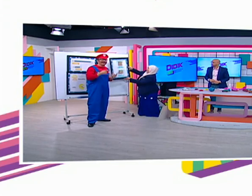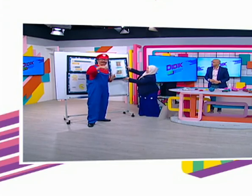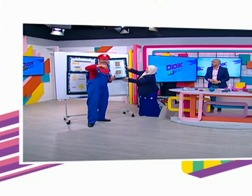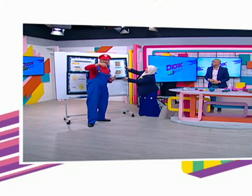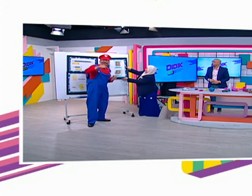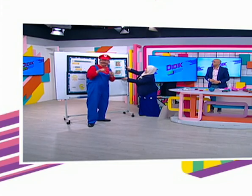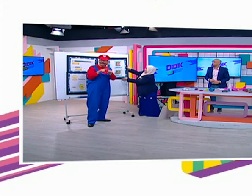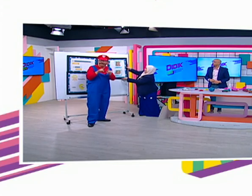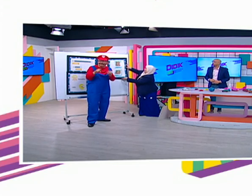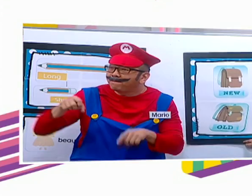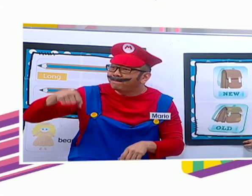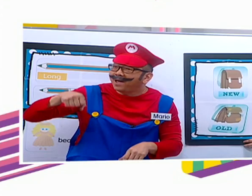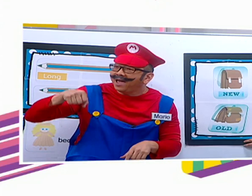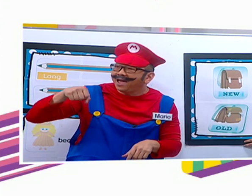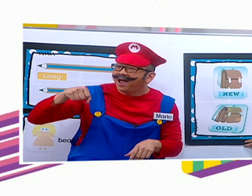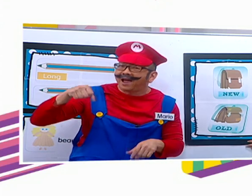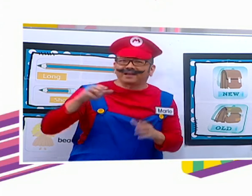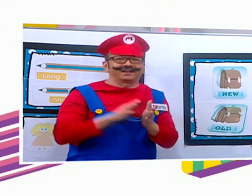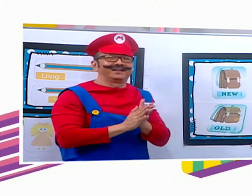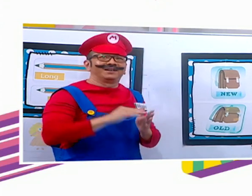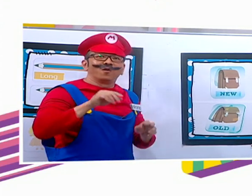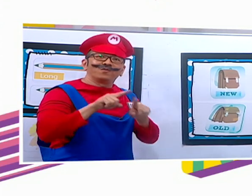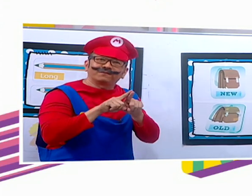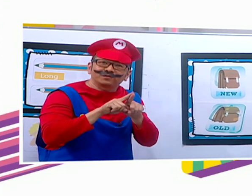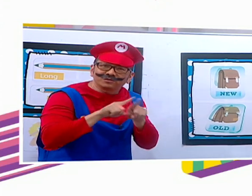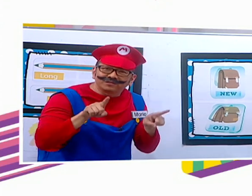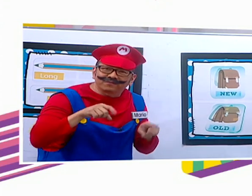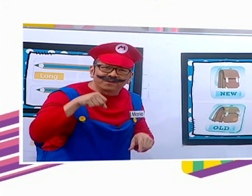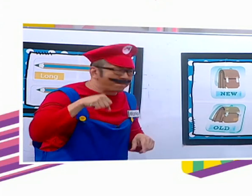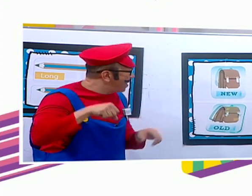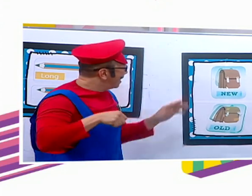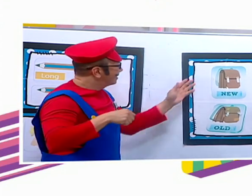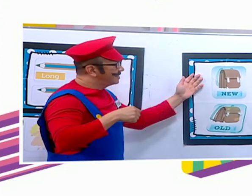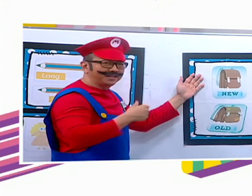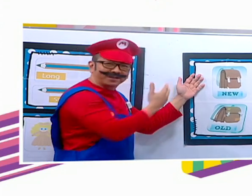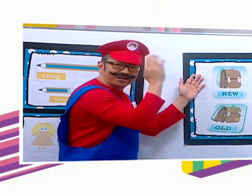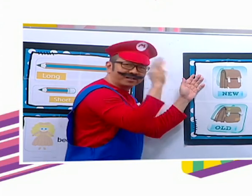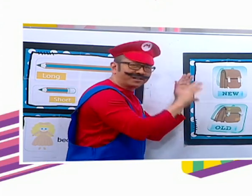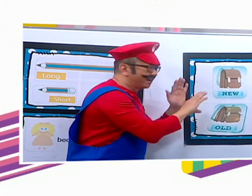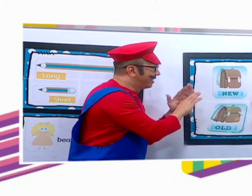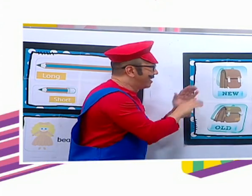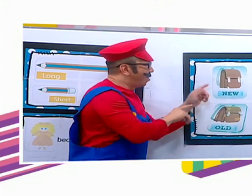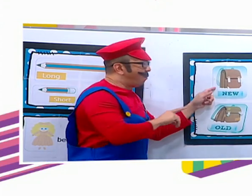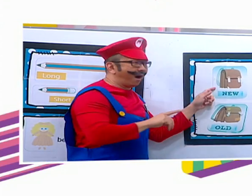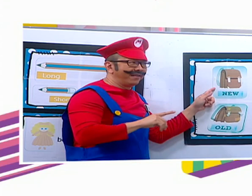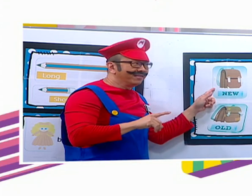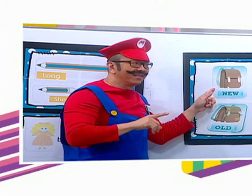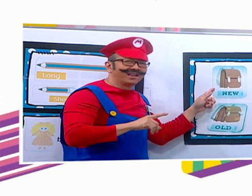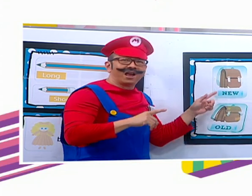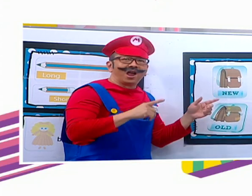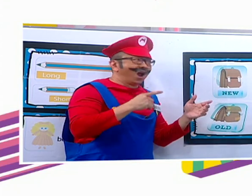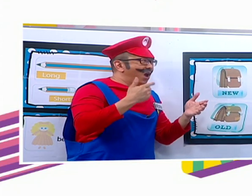Yeah, we have two different bags. We have two different bags. See the picture?